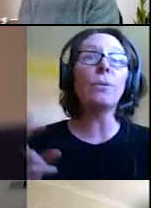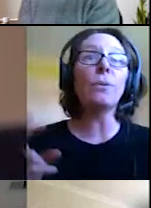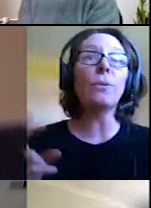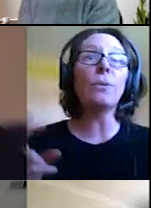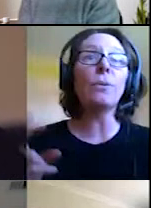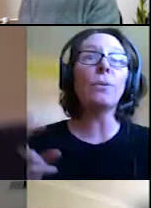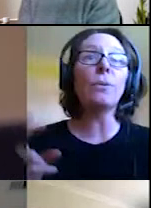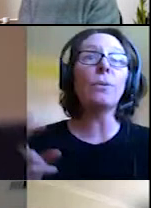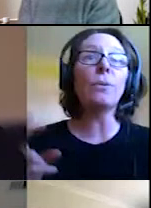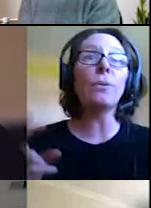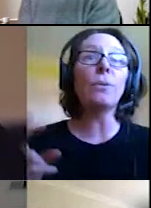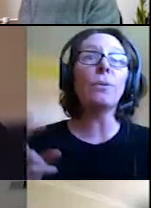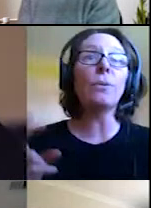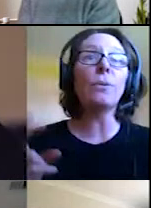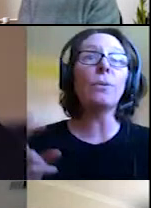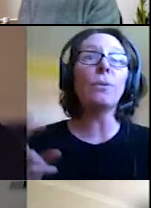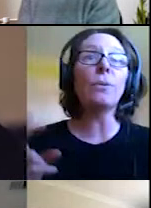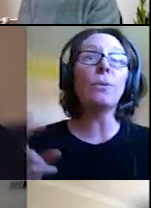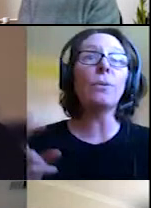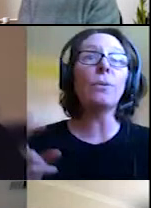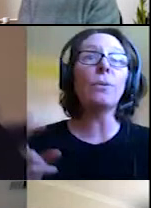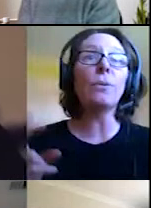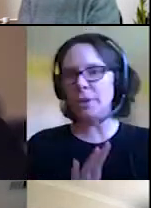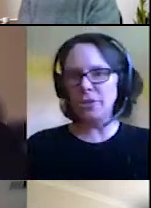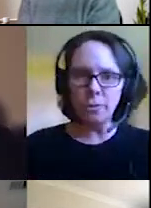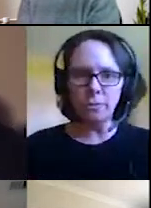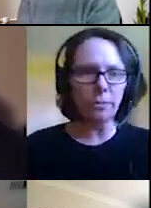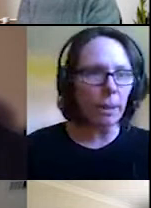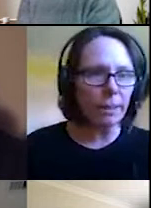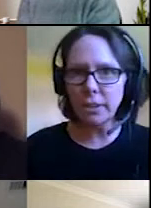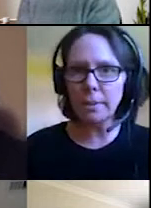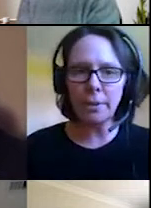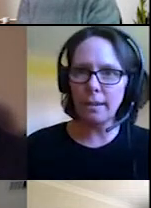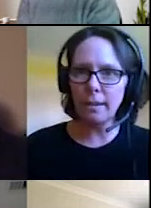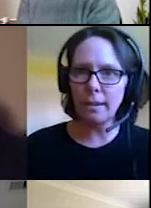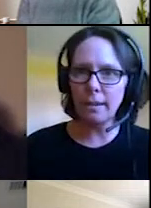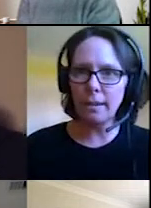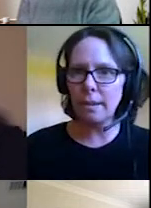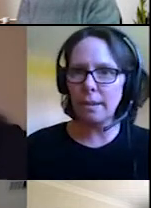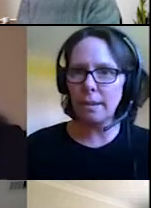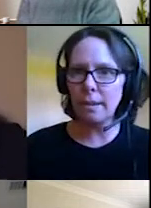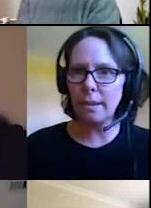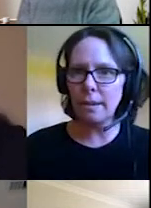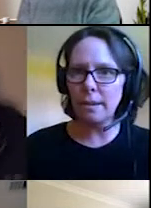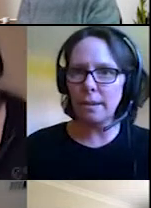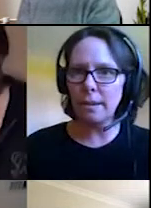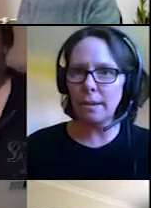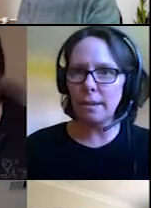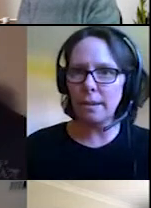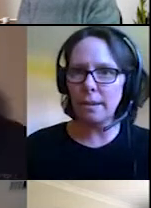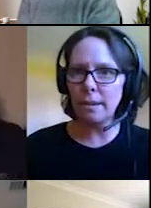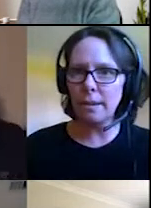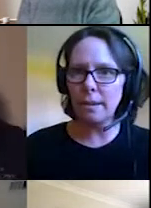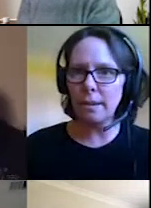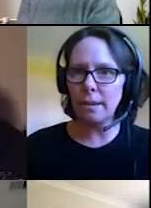Are there any words there? I don't want to go through them all like a basic workshop. Are there any there that anybody isn't familiar with the sign